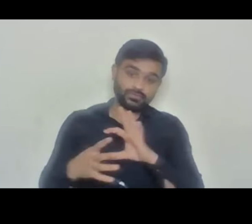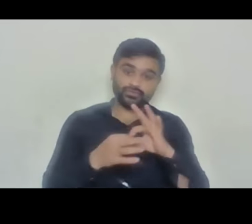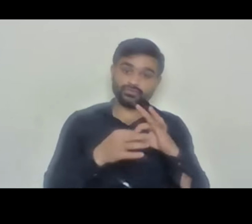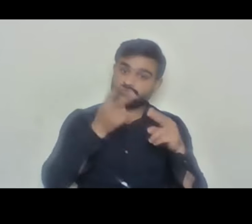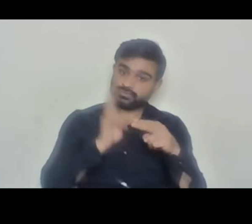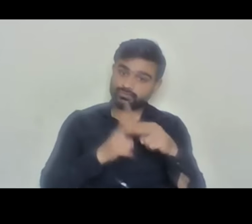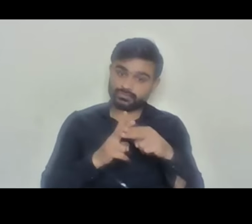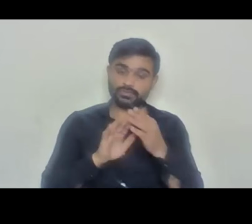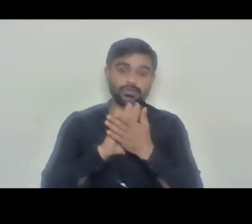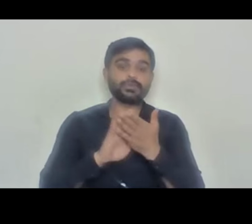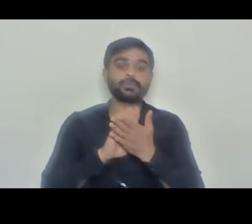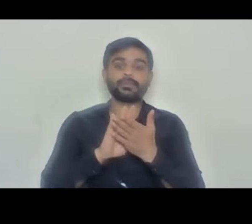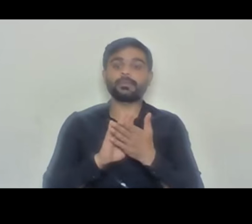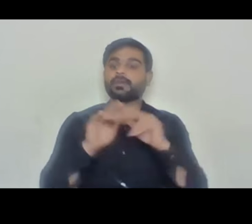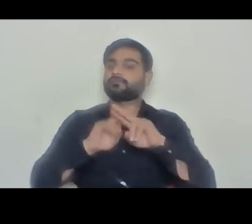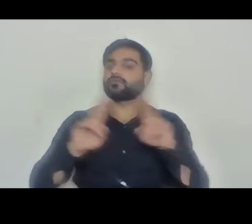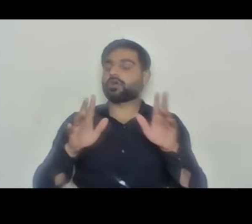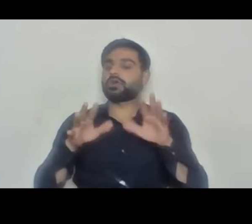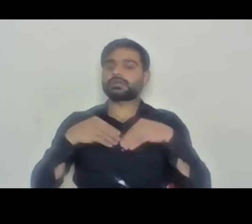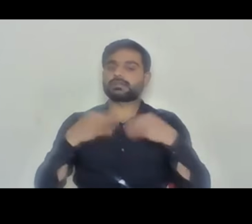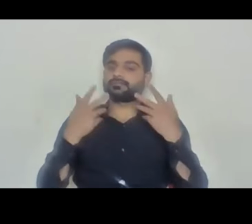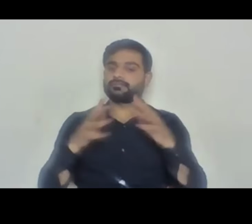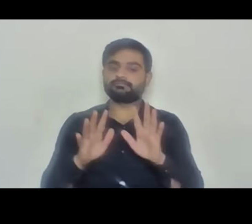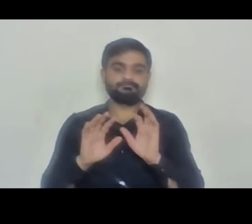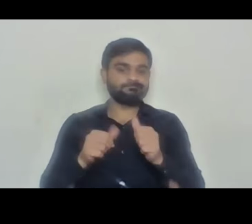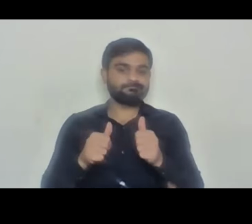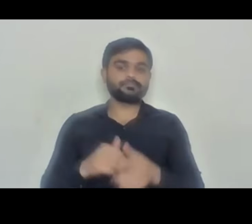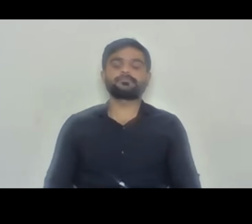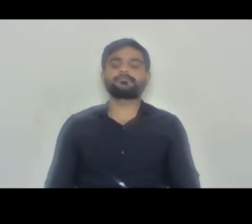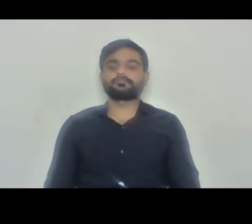results, that is completely unacceptable.